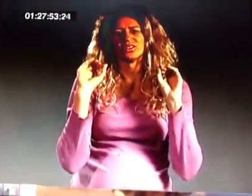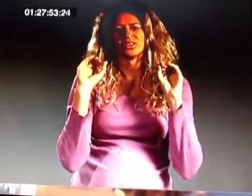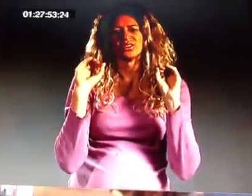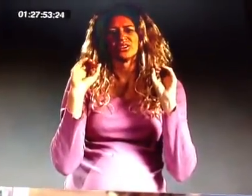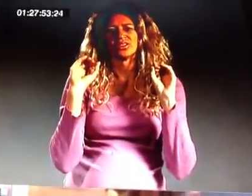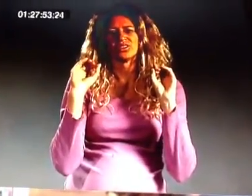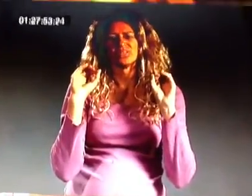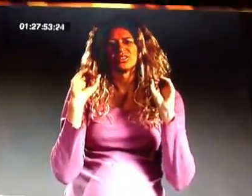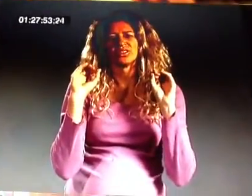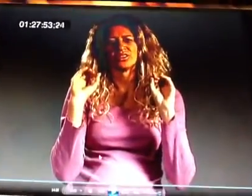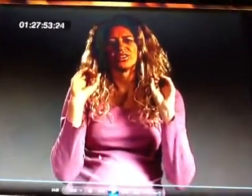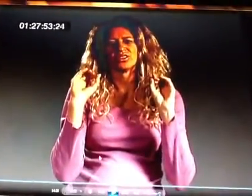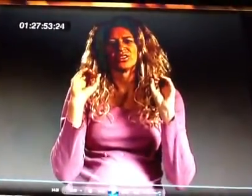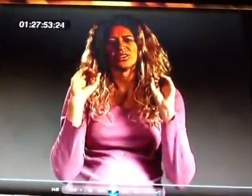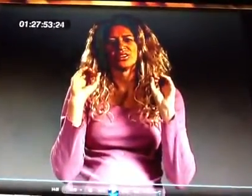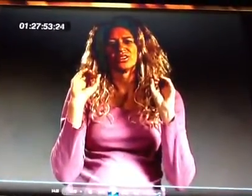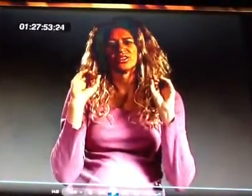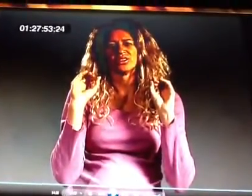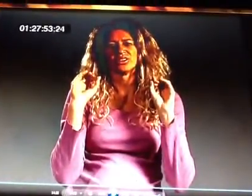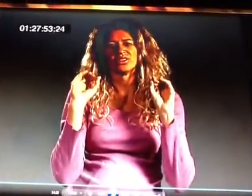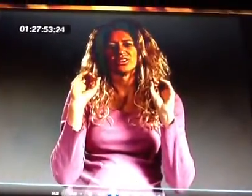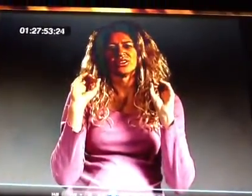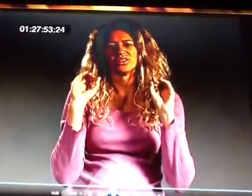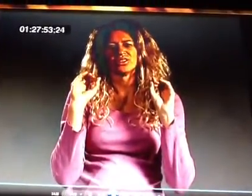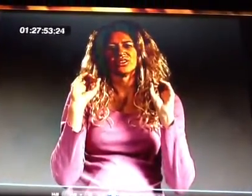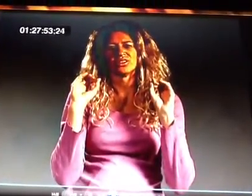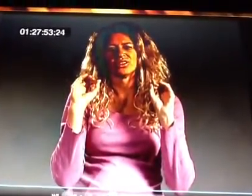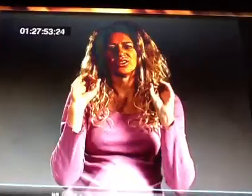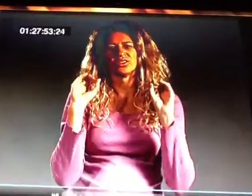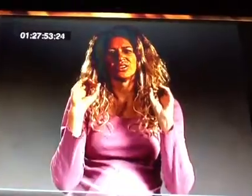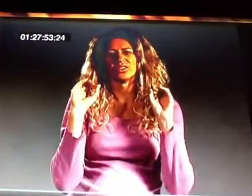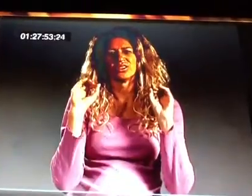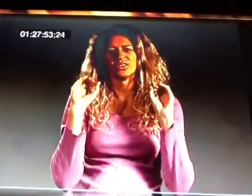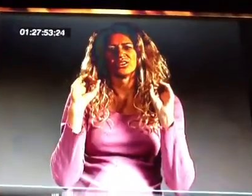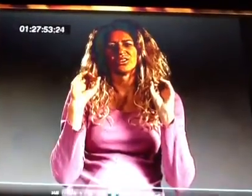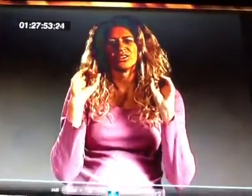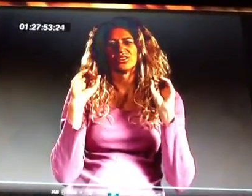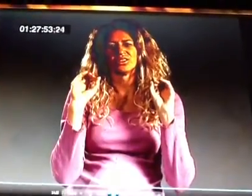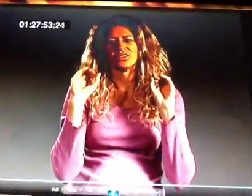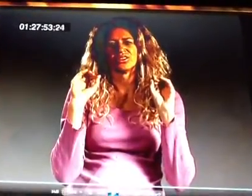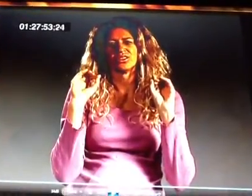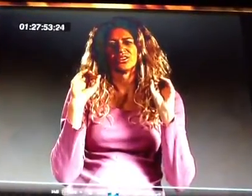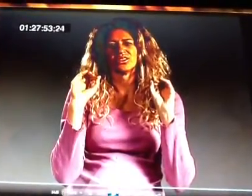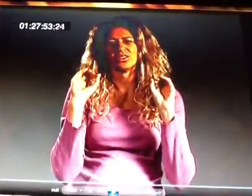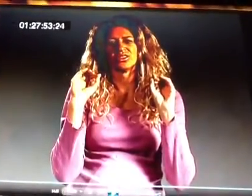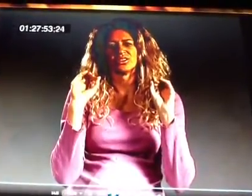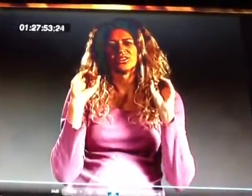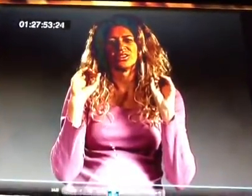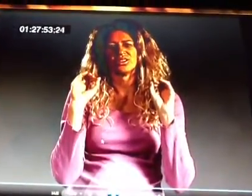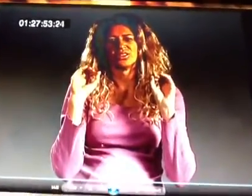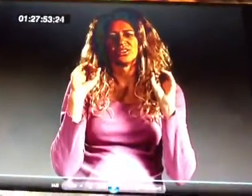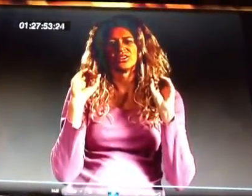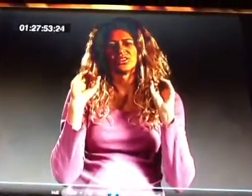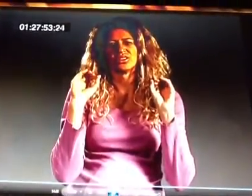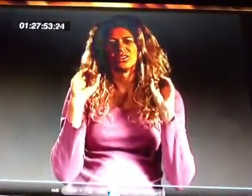Missy, this is delicious lettuce. It's so fresh. It's fantastic. And the same thing with the spinach. A lot of it grew, and I just was eating that all the